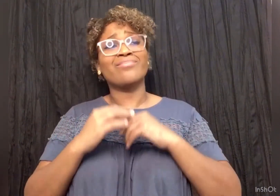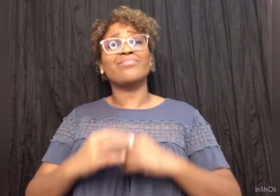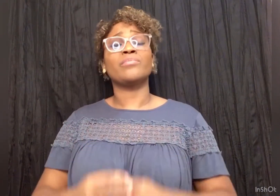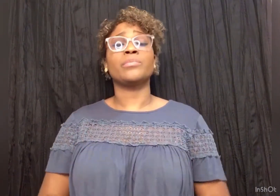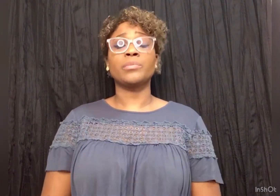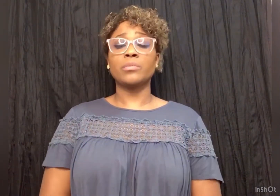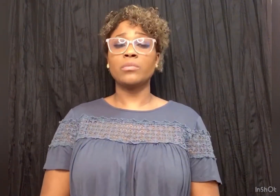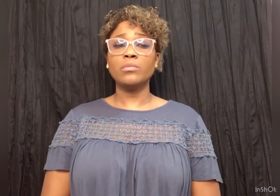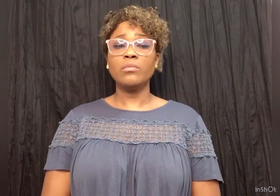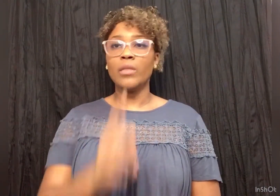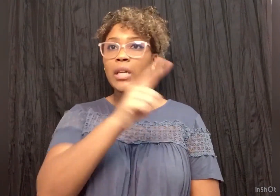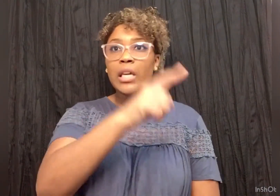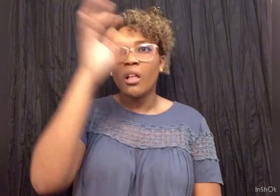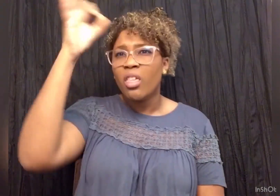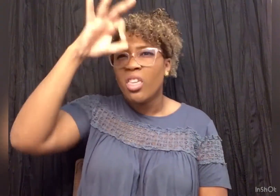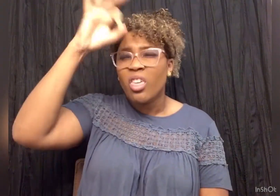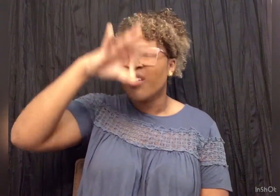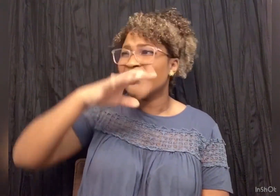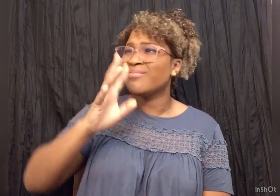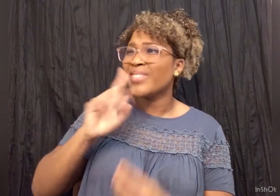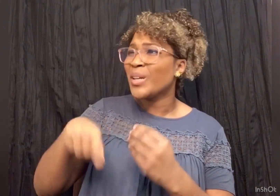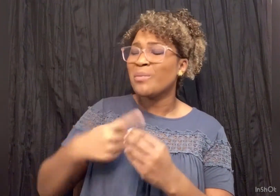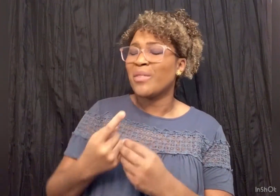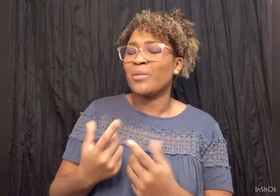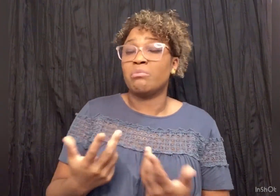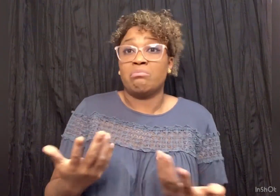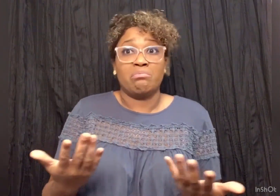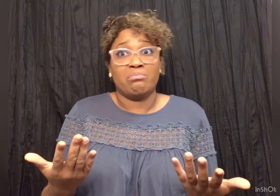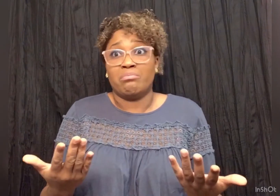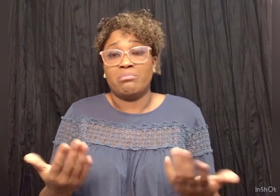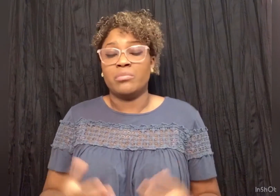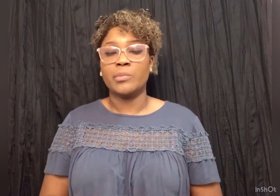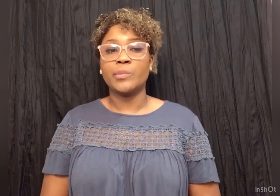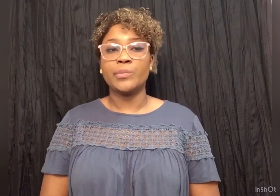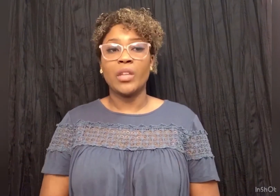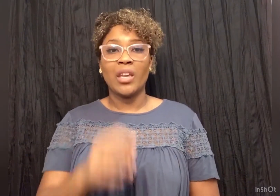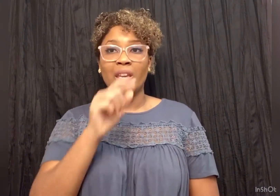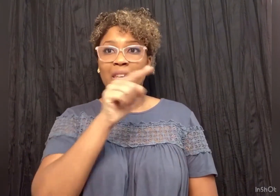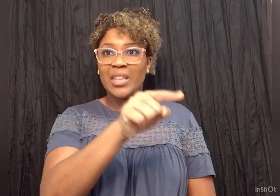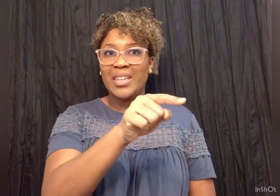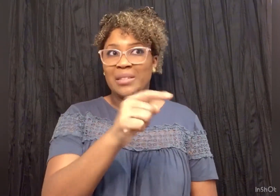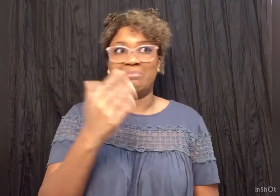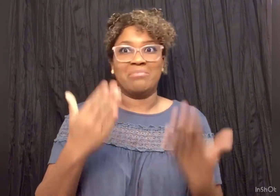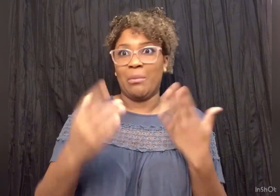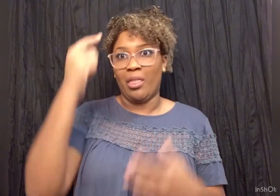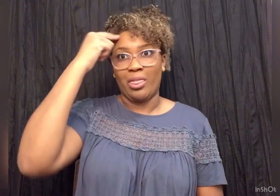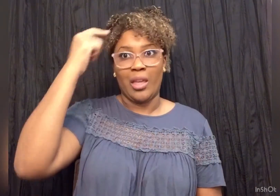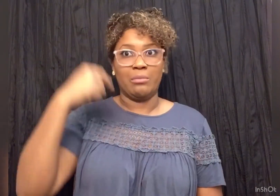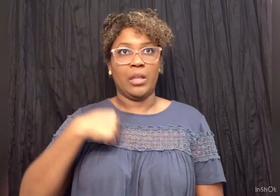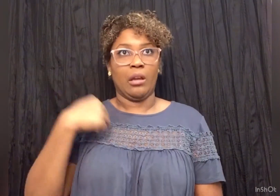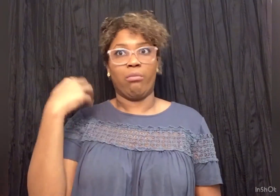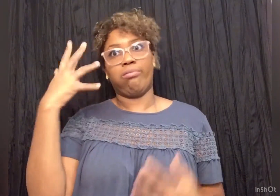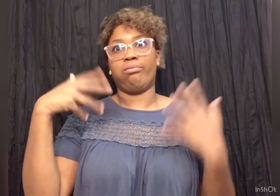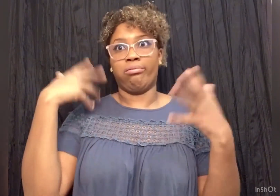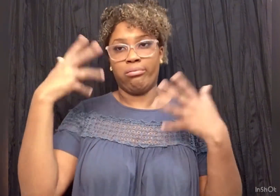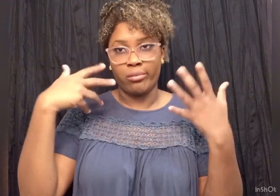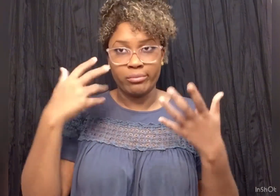He had no idea what I was talking about. He probably thought I had lost my mind. "What are